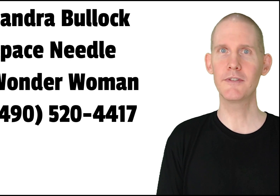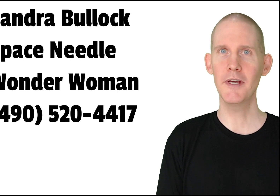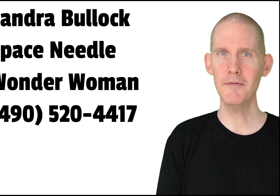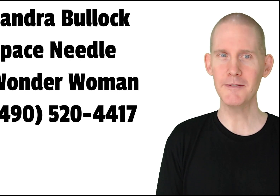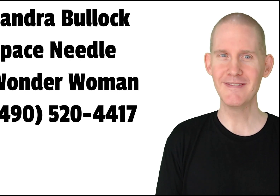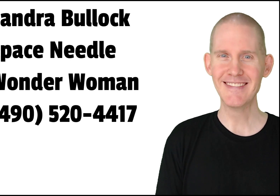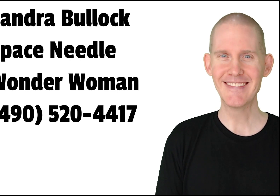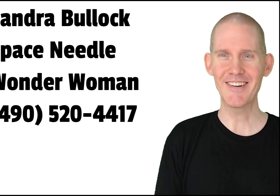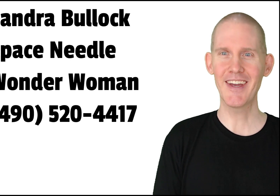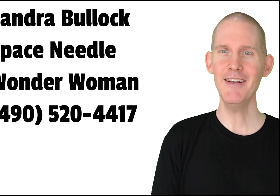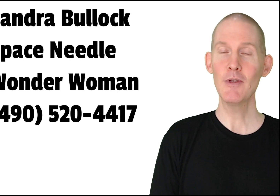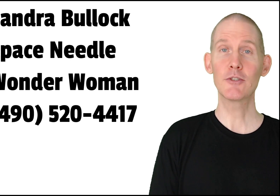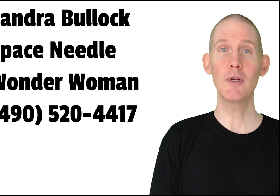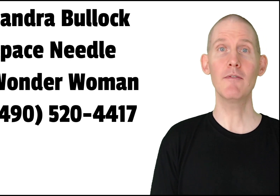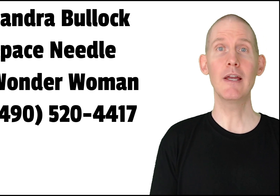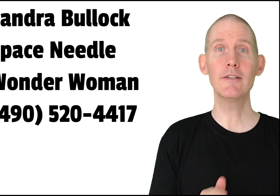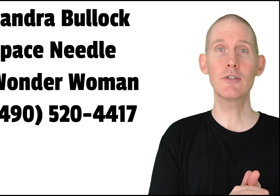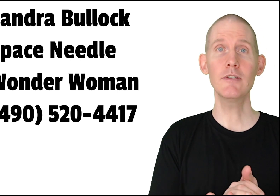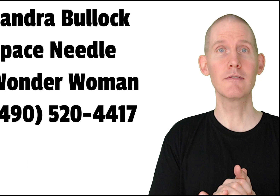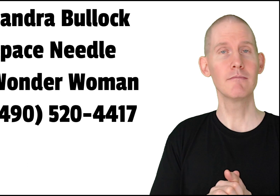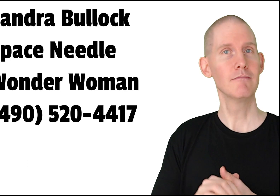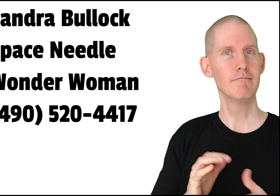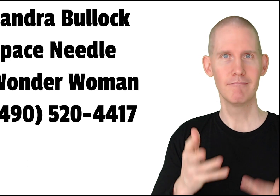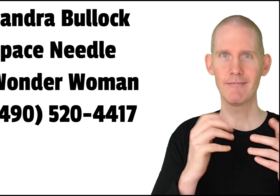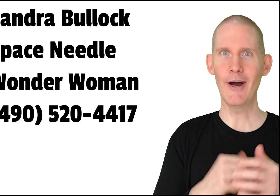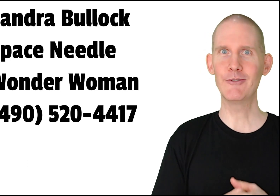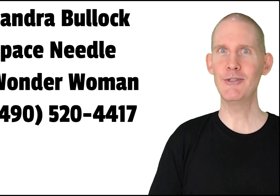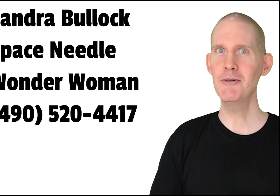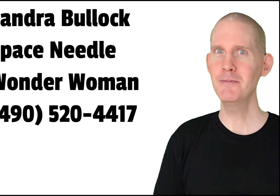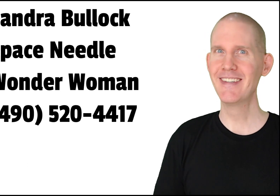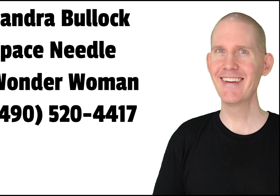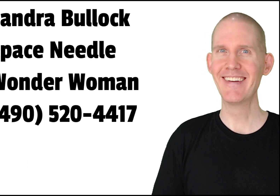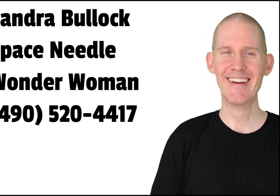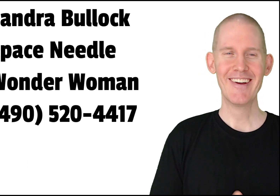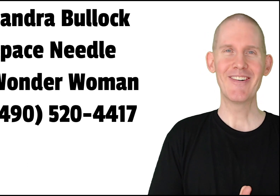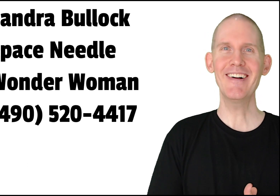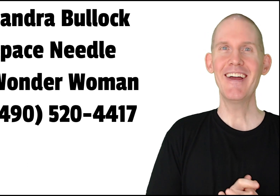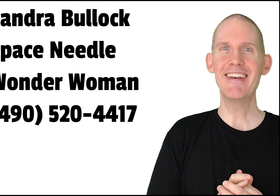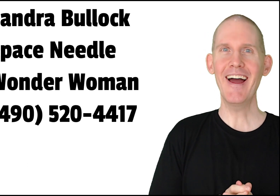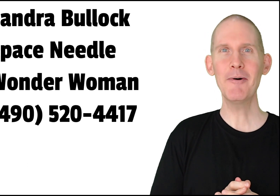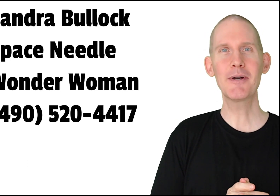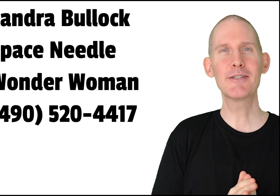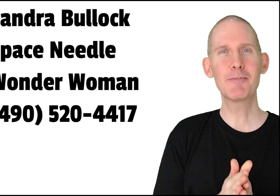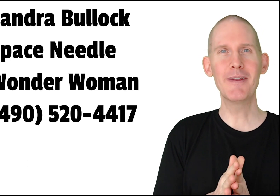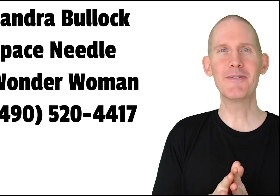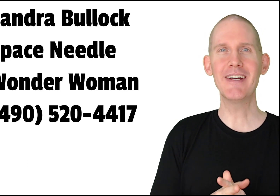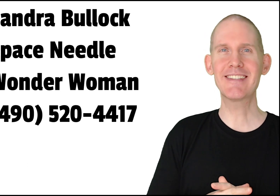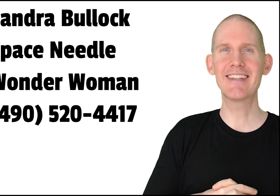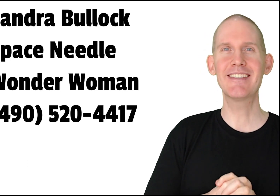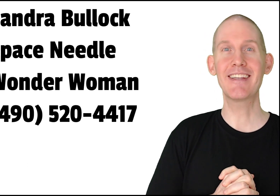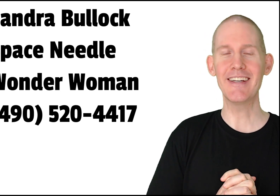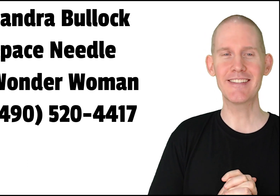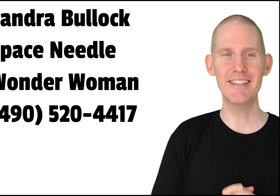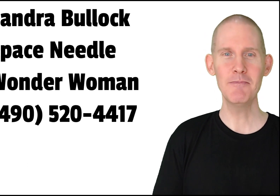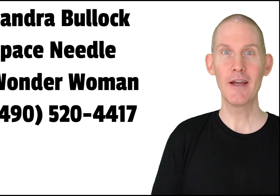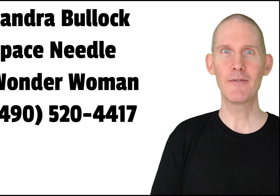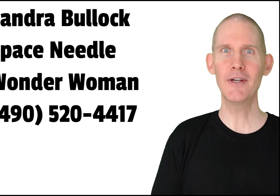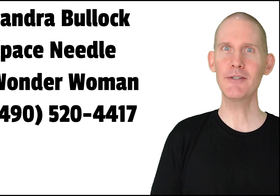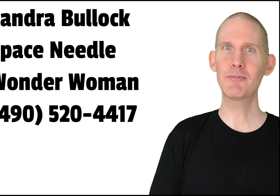490-520-4417. Okay, so we have the answers. How'd you do? Well, now we're going to spend the rest of this lesson fingerspelling